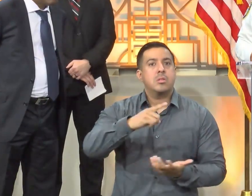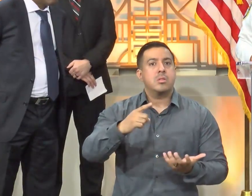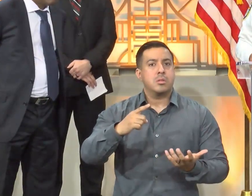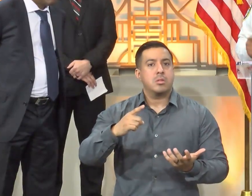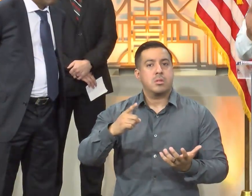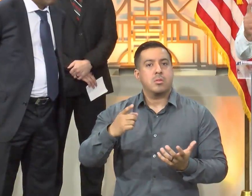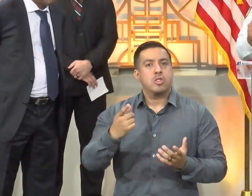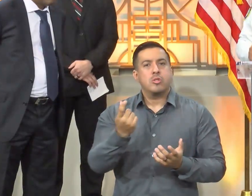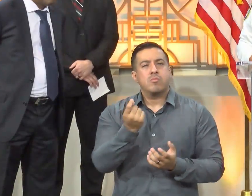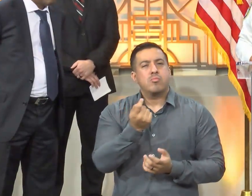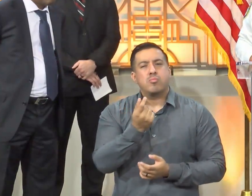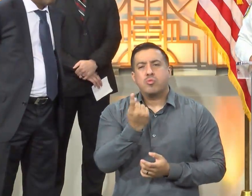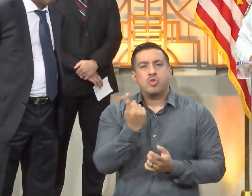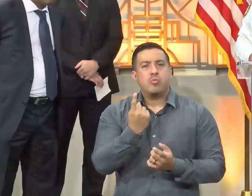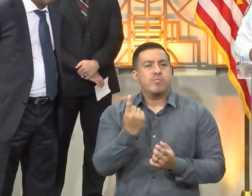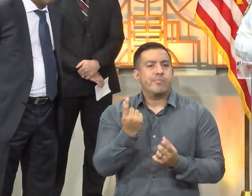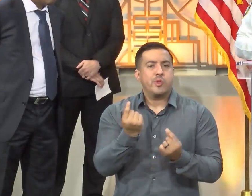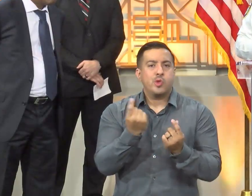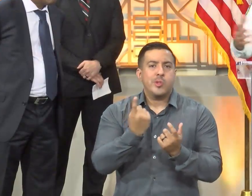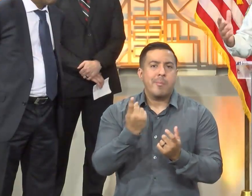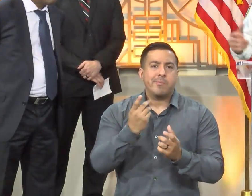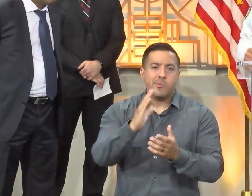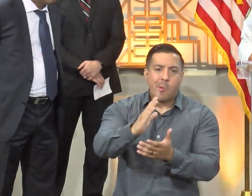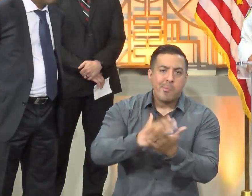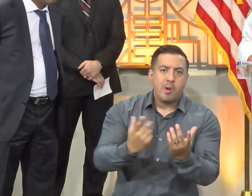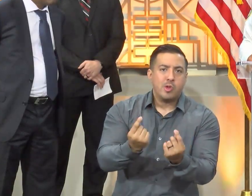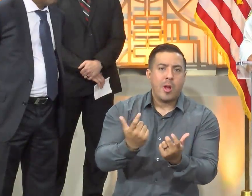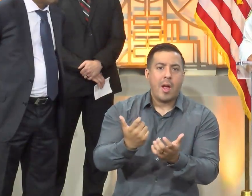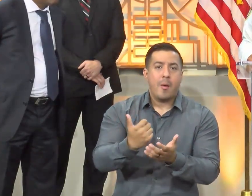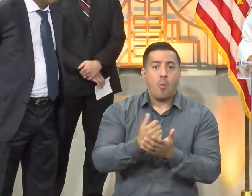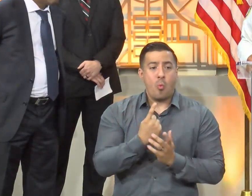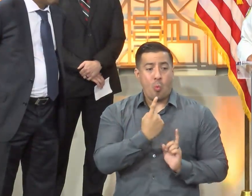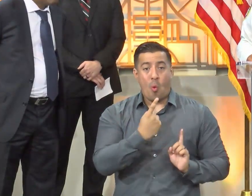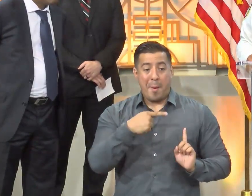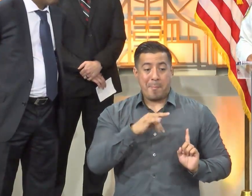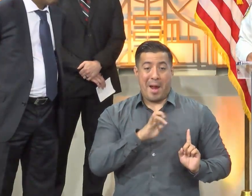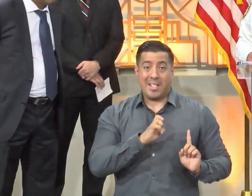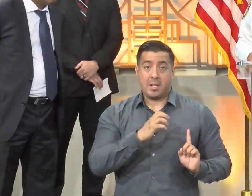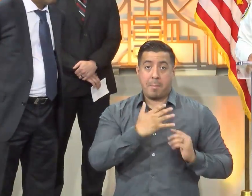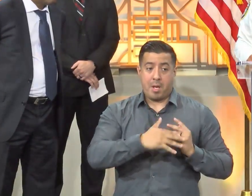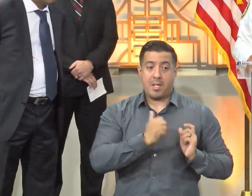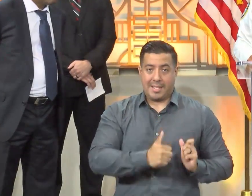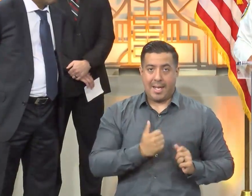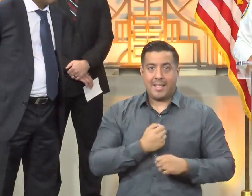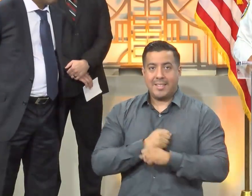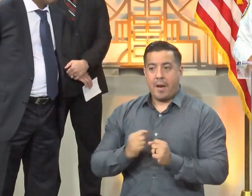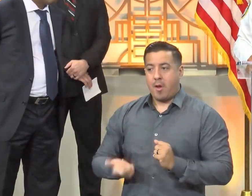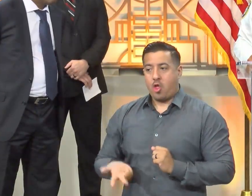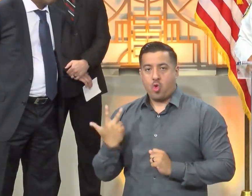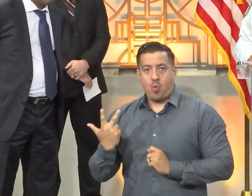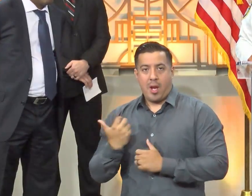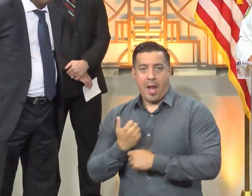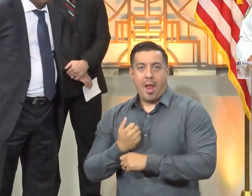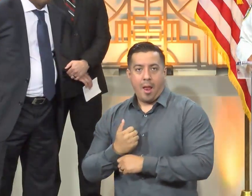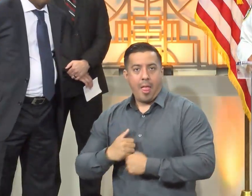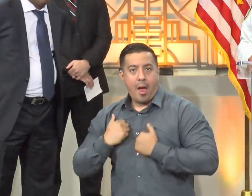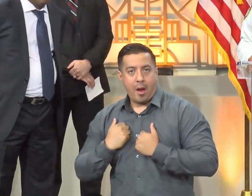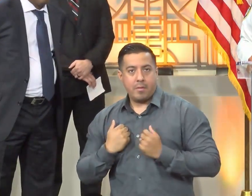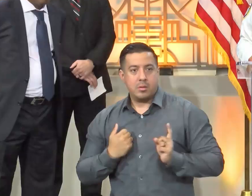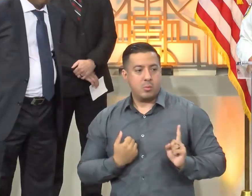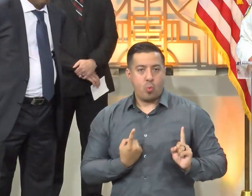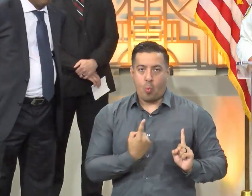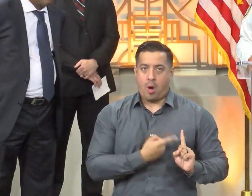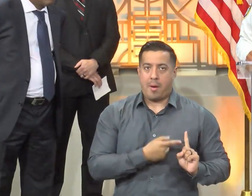their part. 1 pint of blood can save 3 lives. So it doesn't take much of an investment of